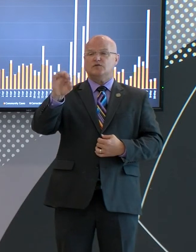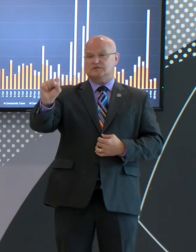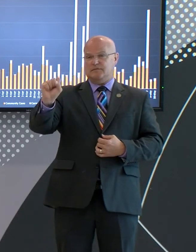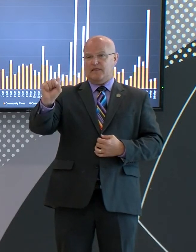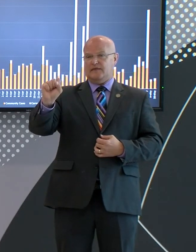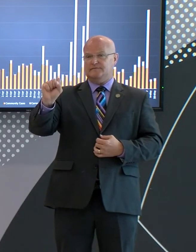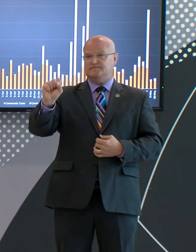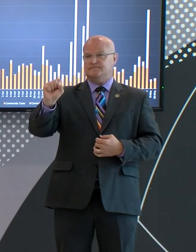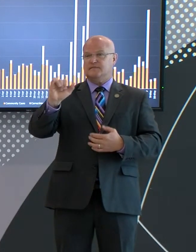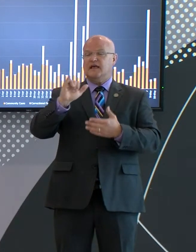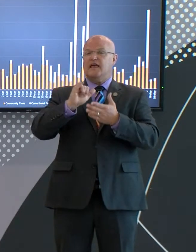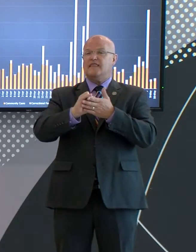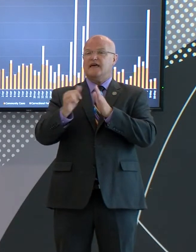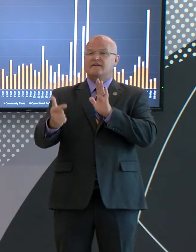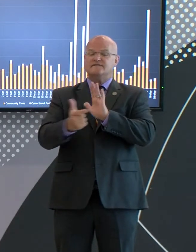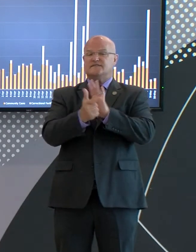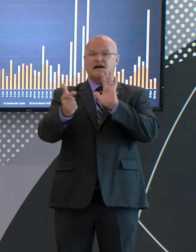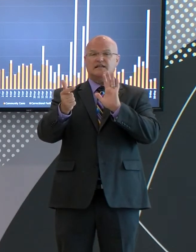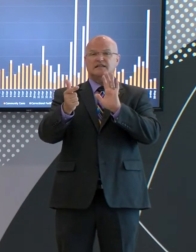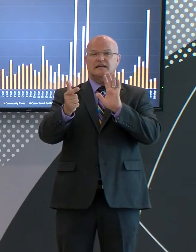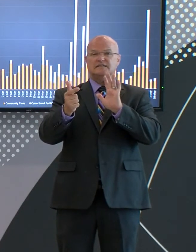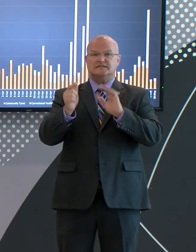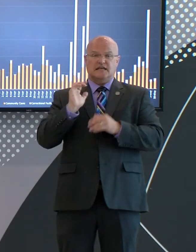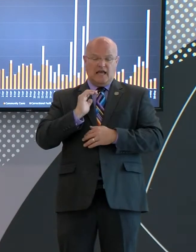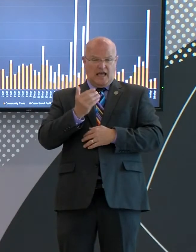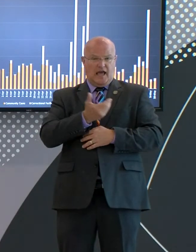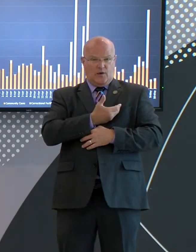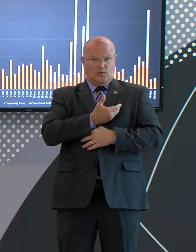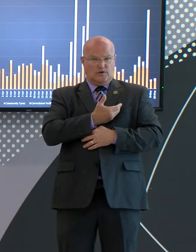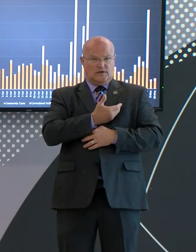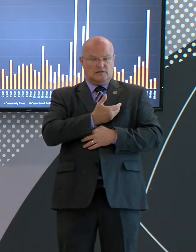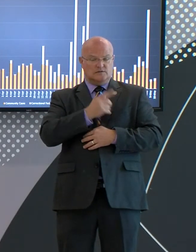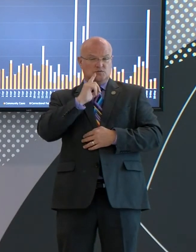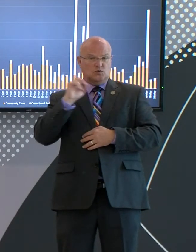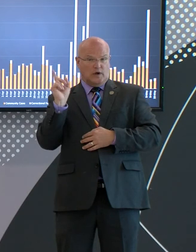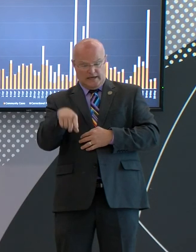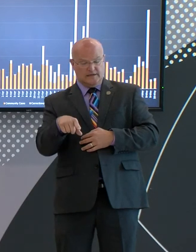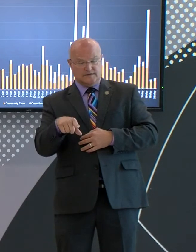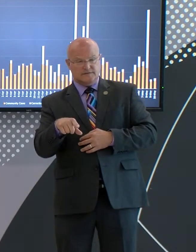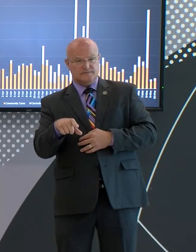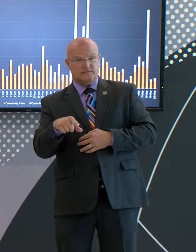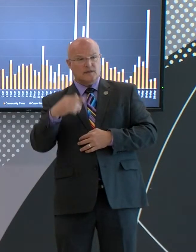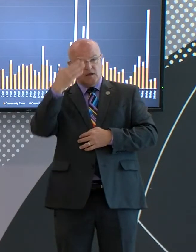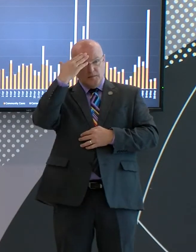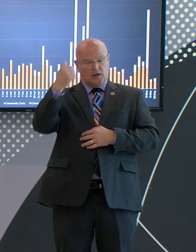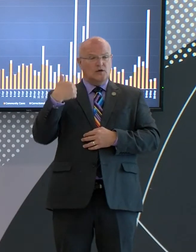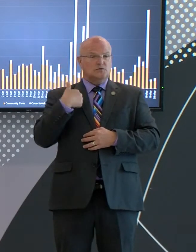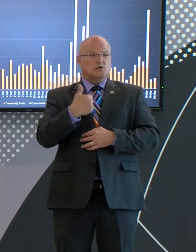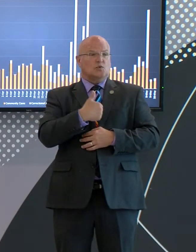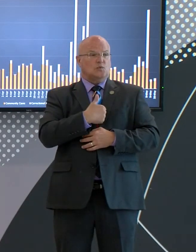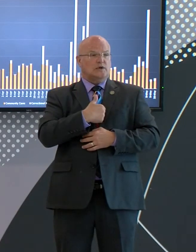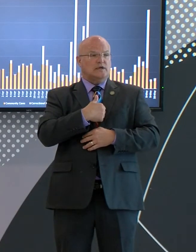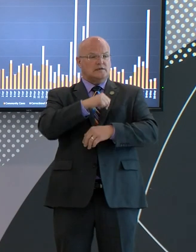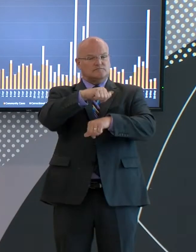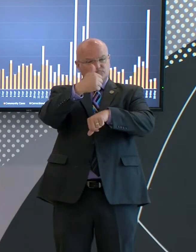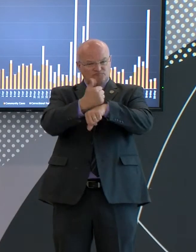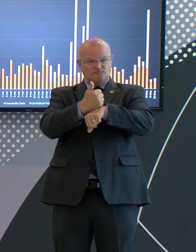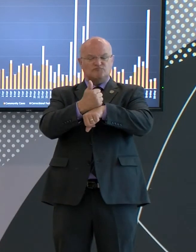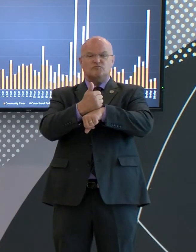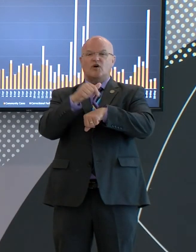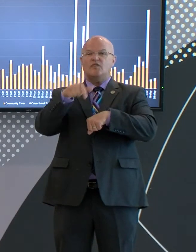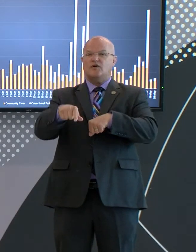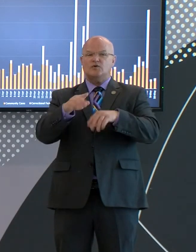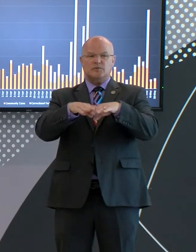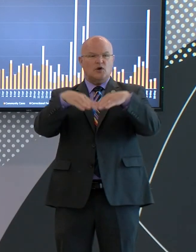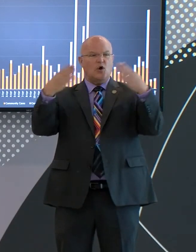Smith, that violates our directives because we authorized those